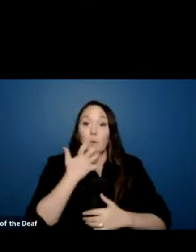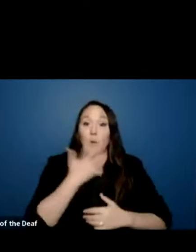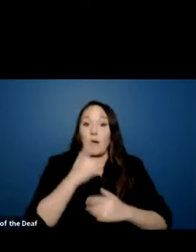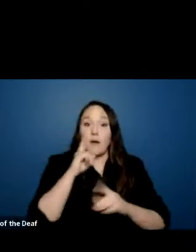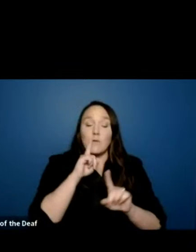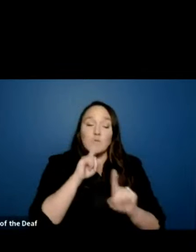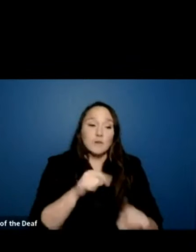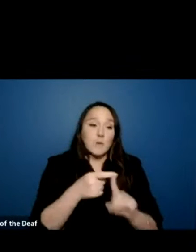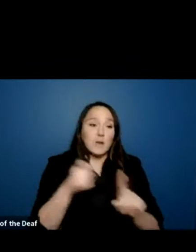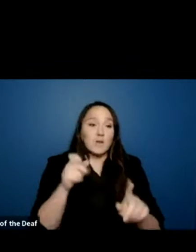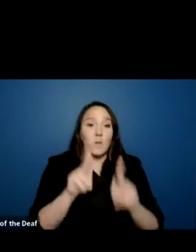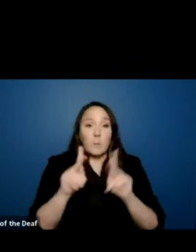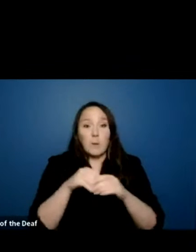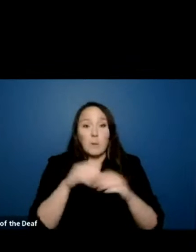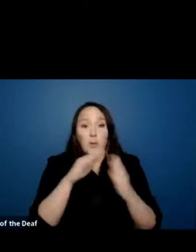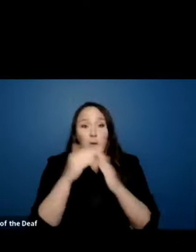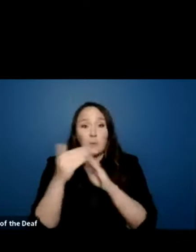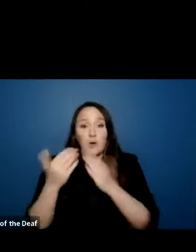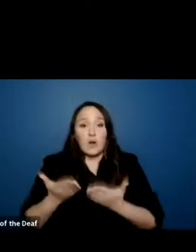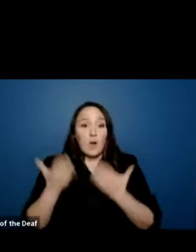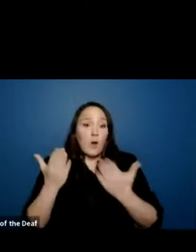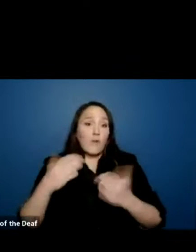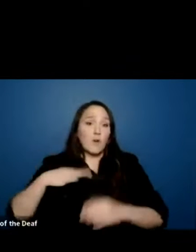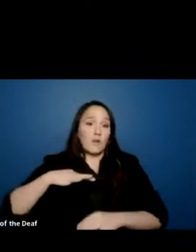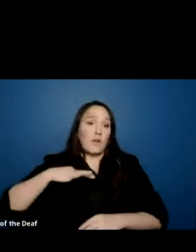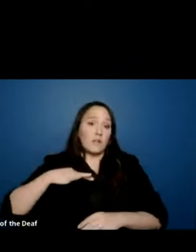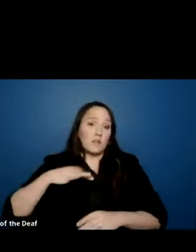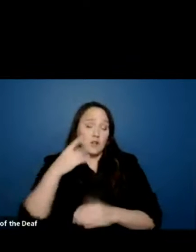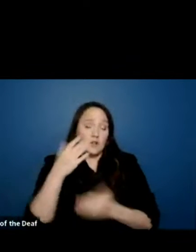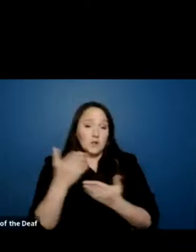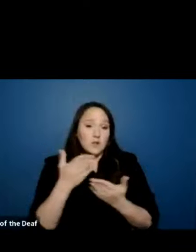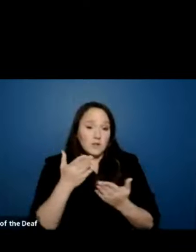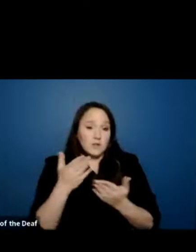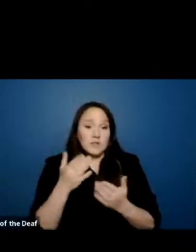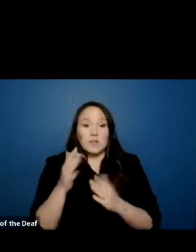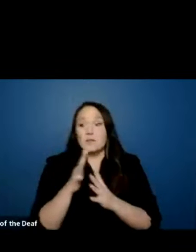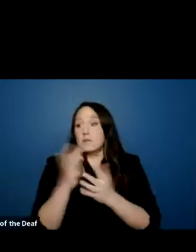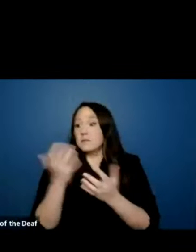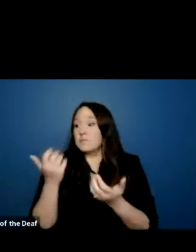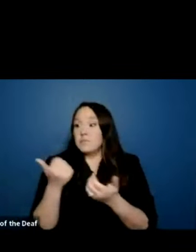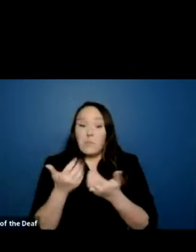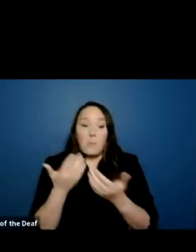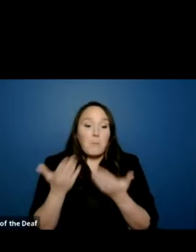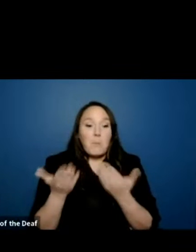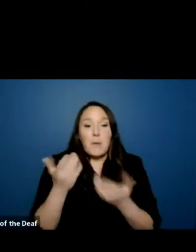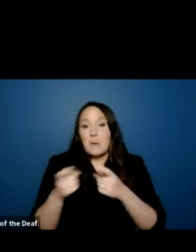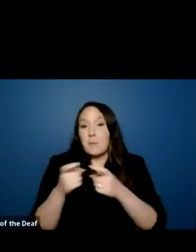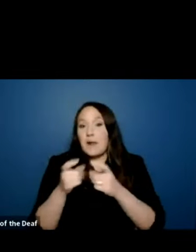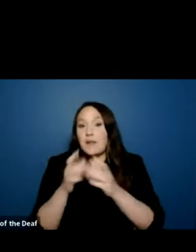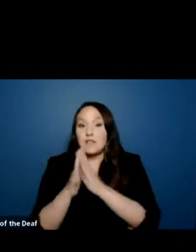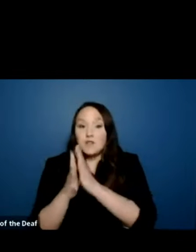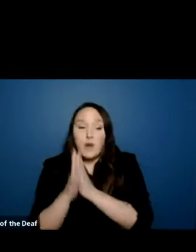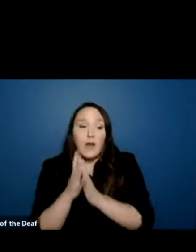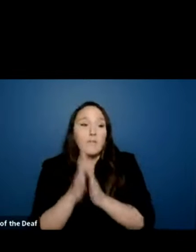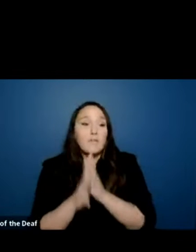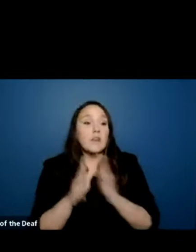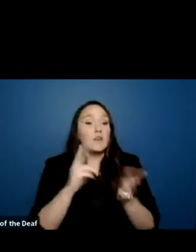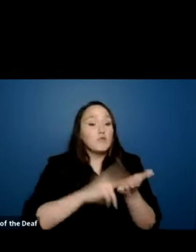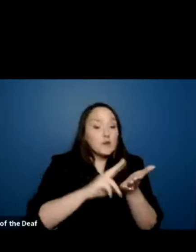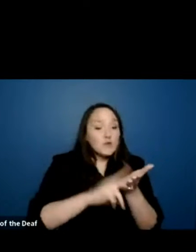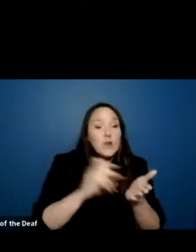in our community offering their volunteer services, whether it's traffic control, registration, or clinical